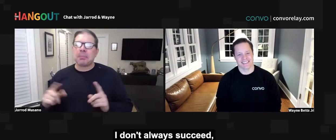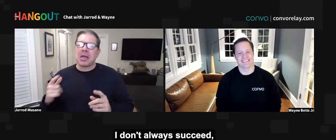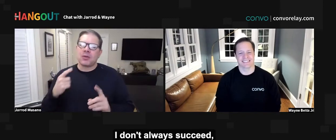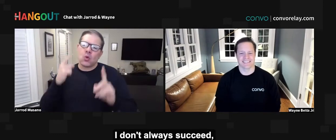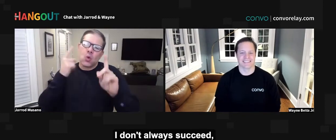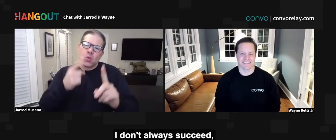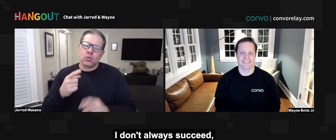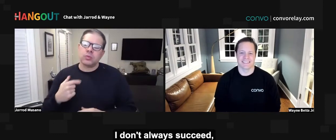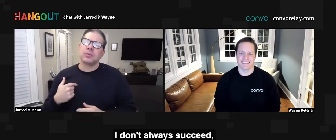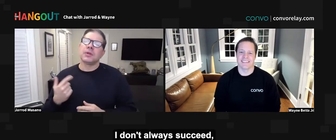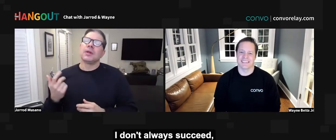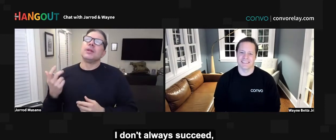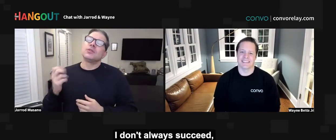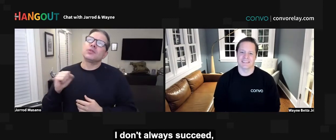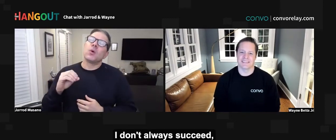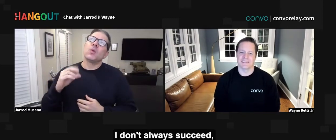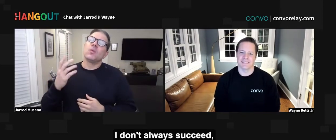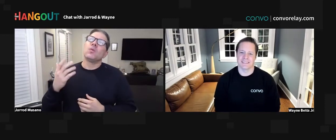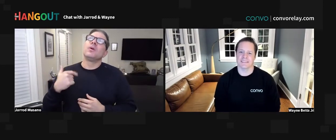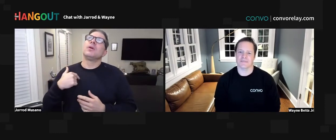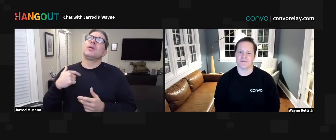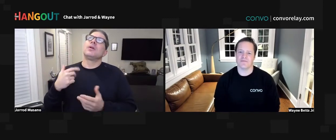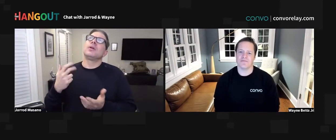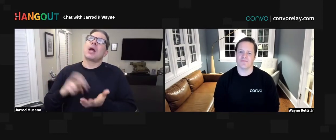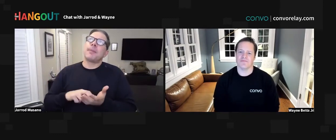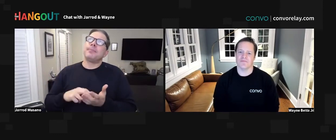hard. yeah. I don't always succeed, but that is a goal.